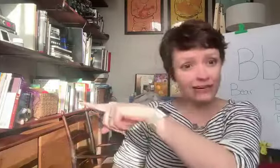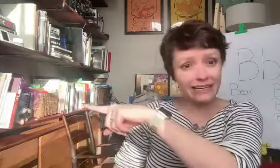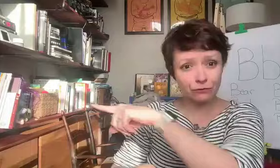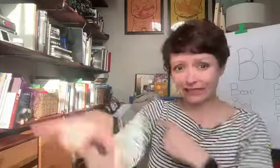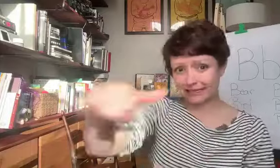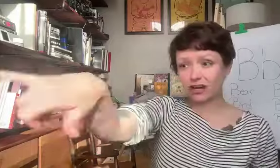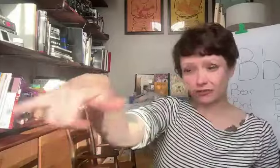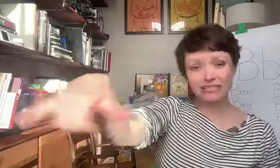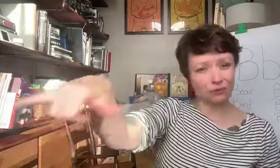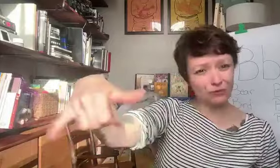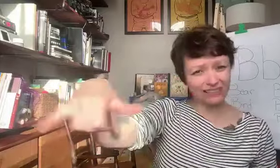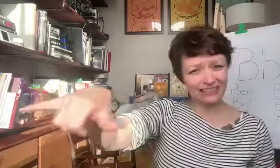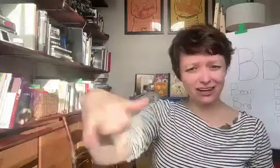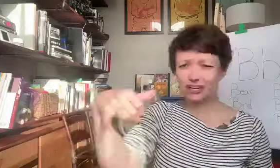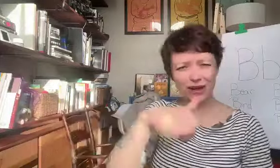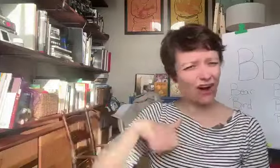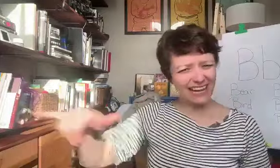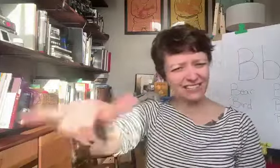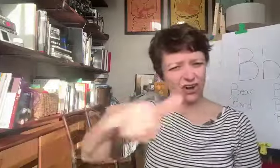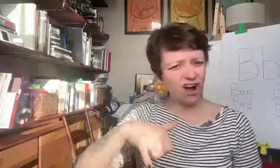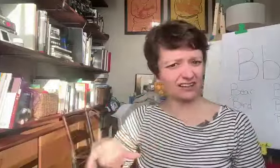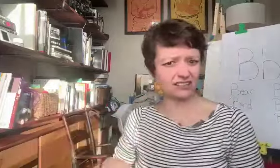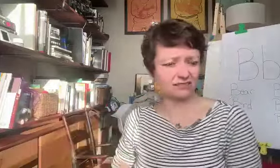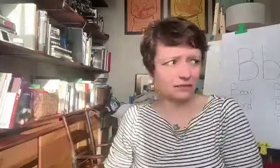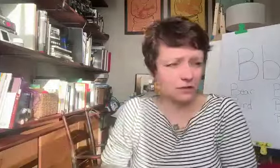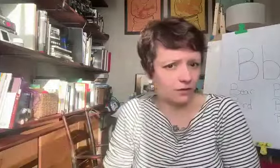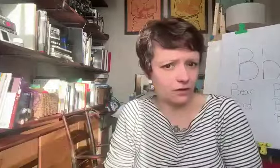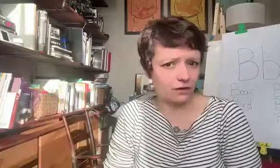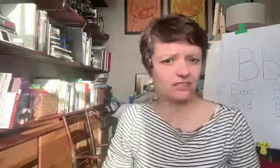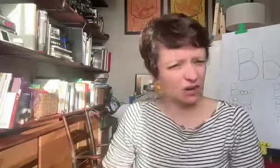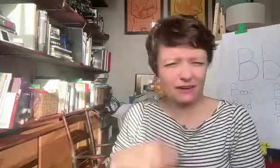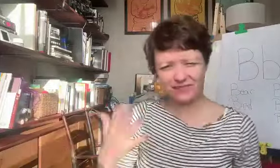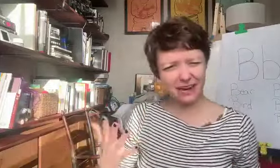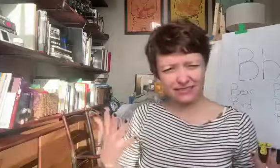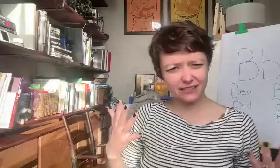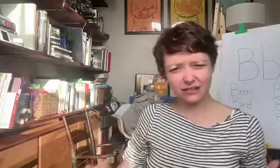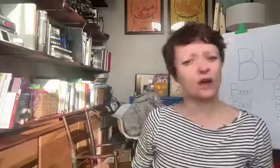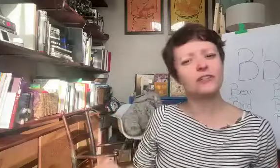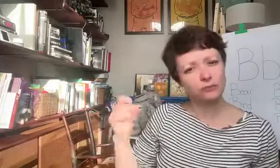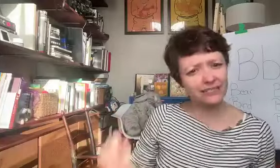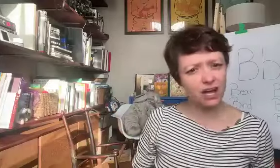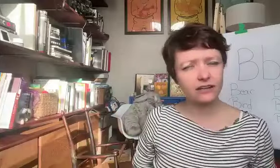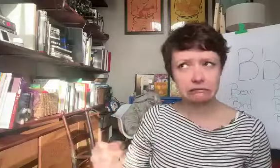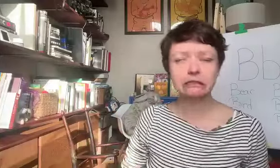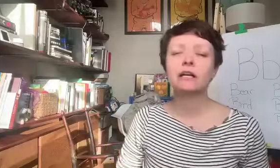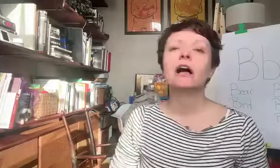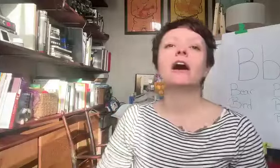Brittany really likes dogs. You guys both really like dogs. We all like dogs. That's pretty cool. How do we say dogs? Oh, that's right, dogs.